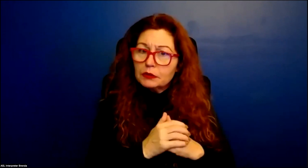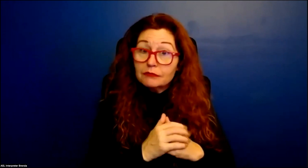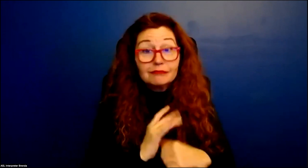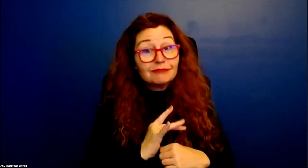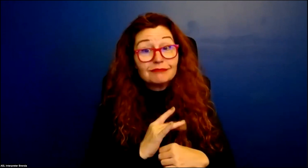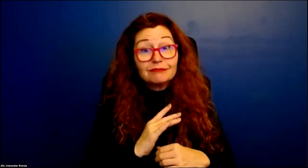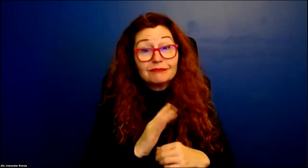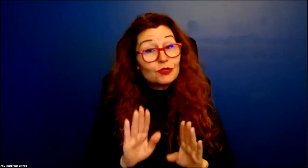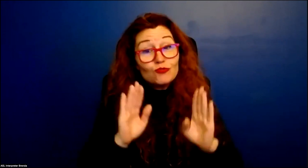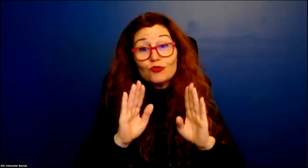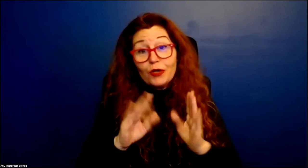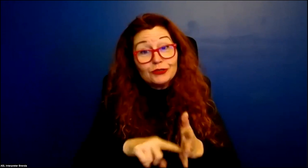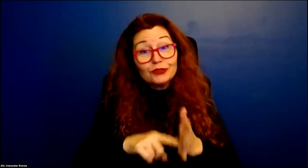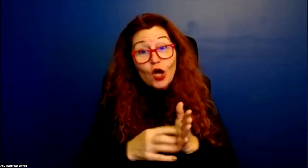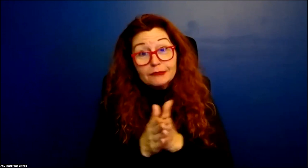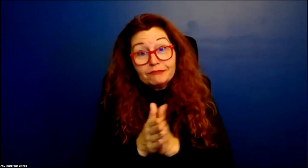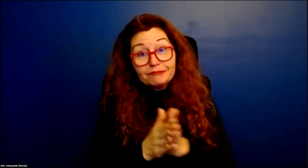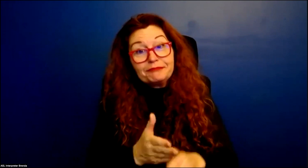start.